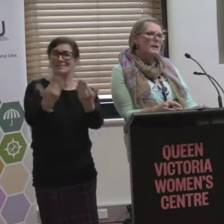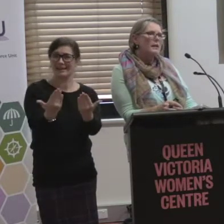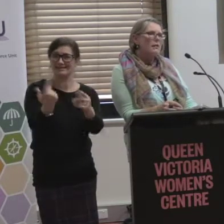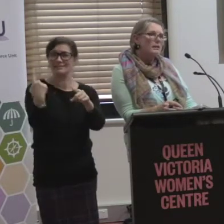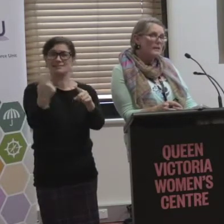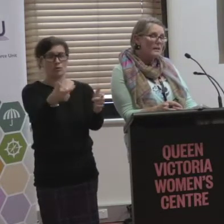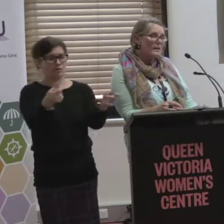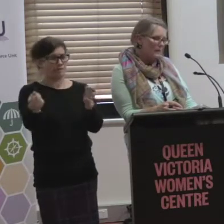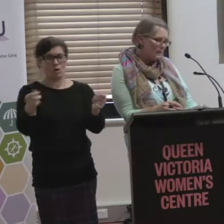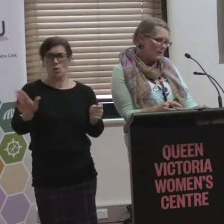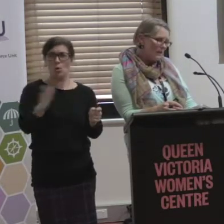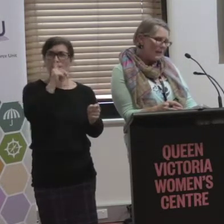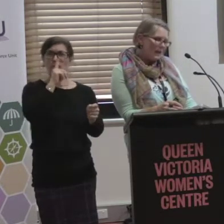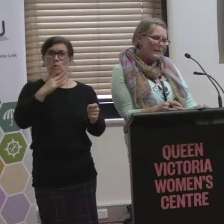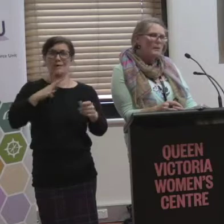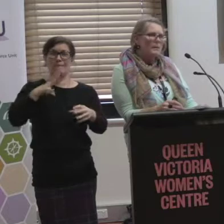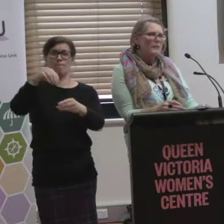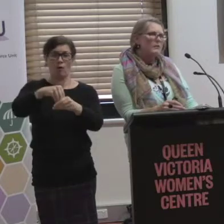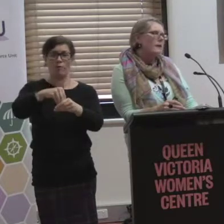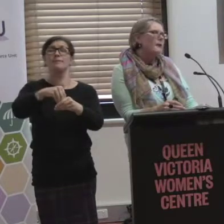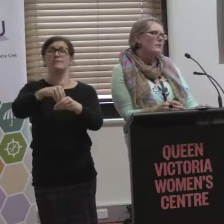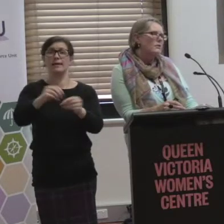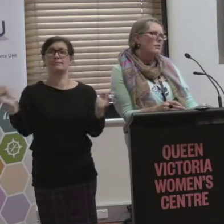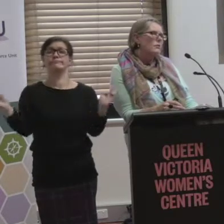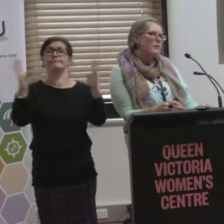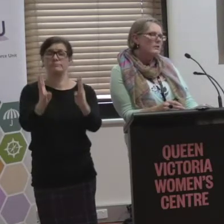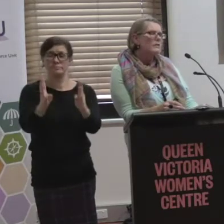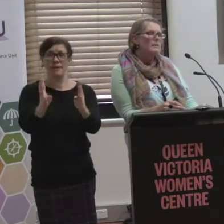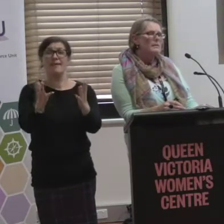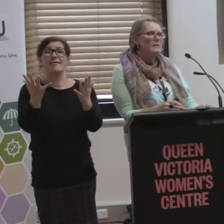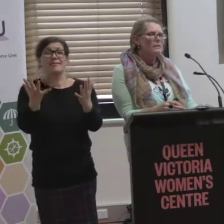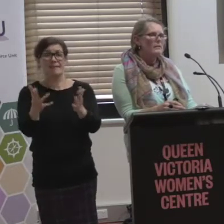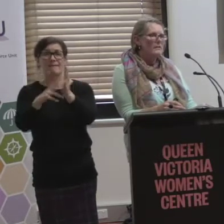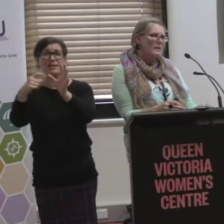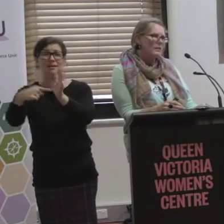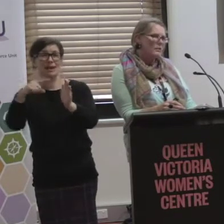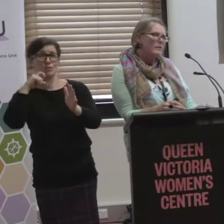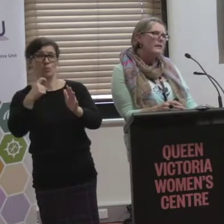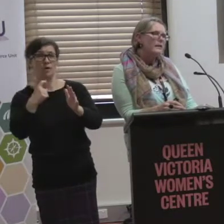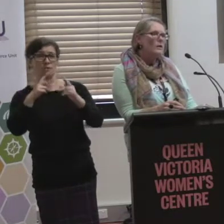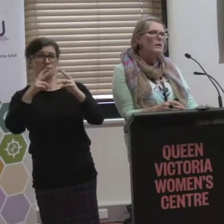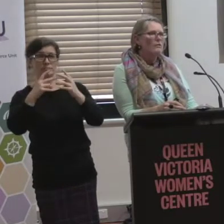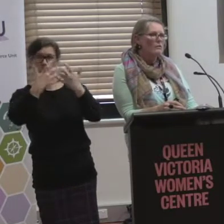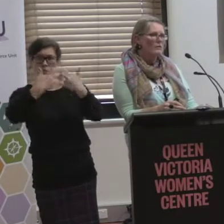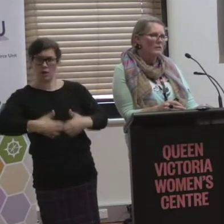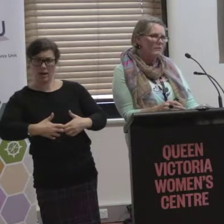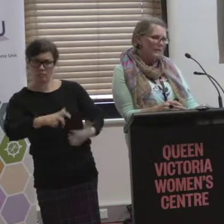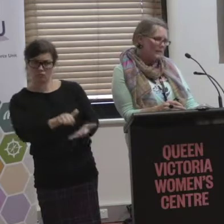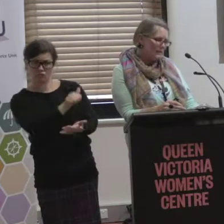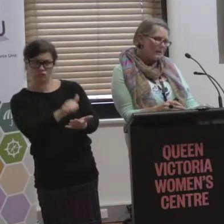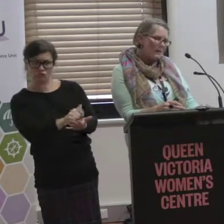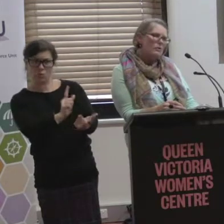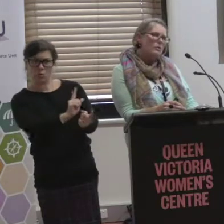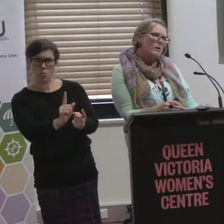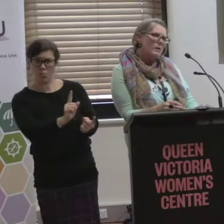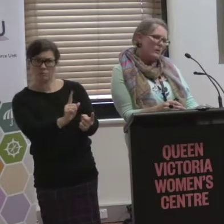interested parties would attend that hearing, and then it would be up to VCAT to determine whether it is in the best interest of that individual, and there's no less restrictive